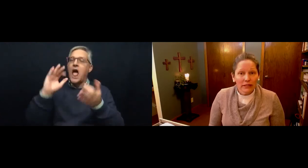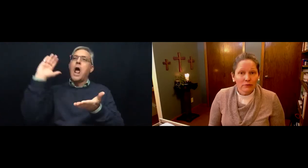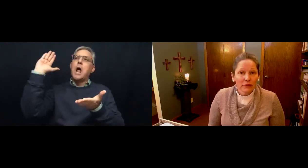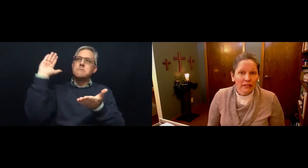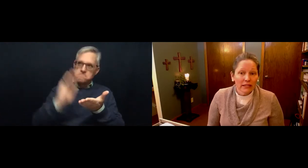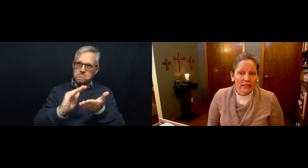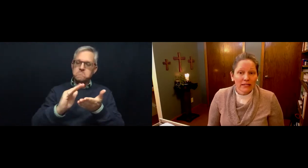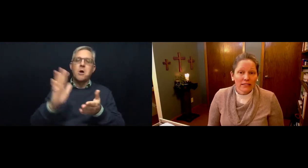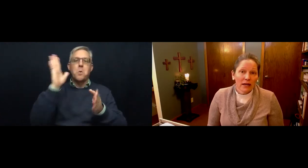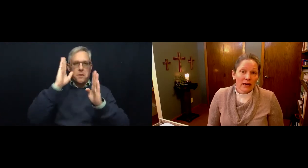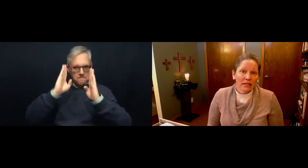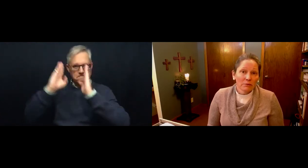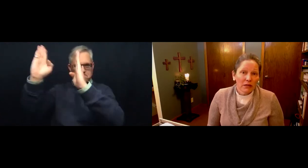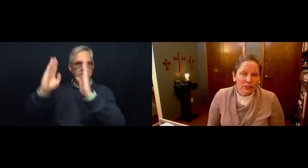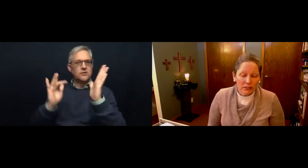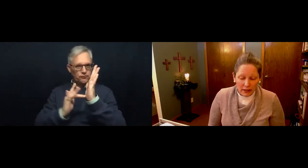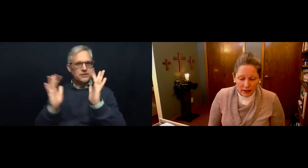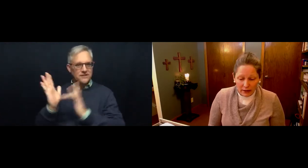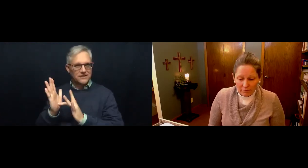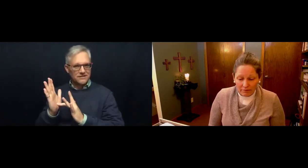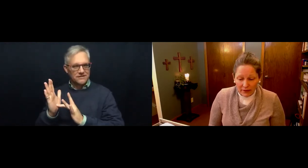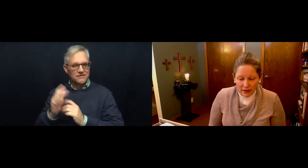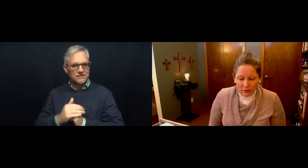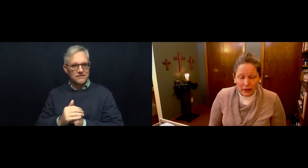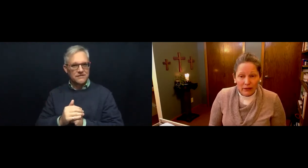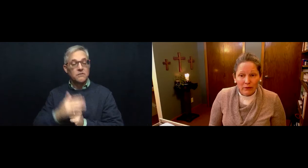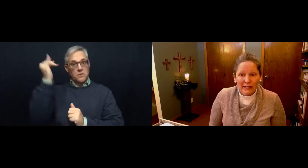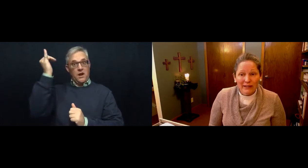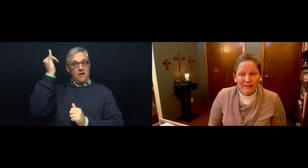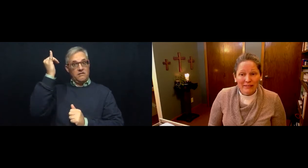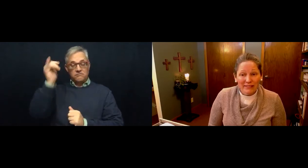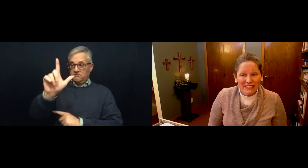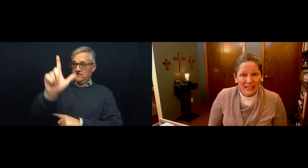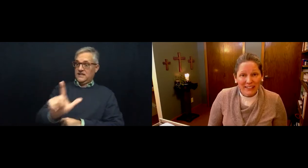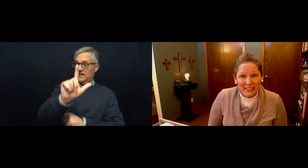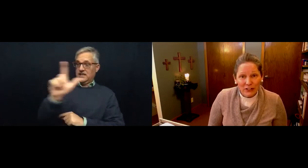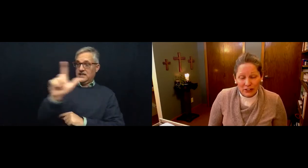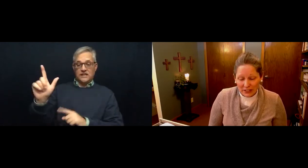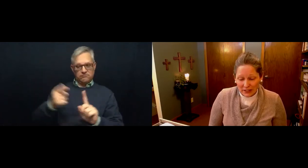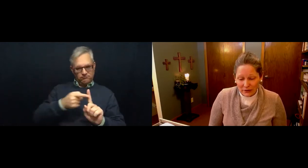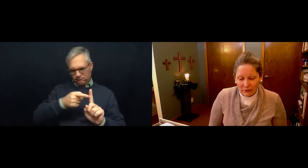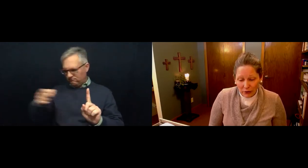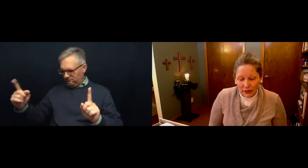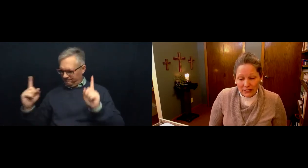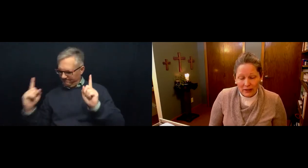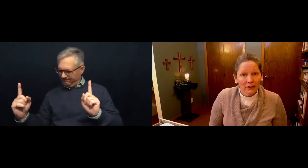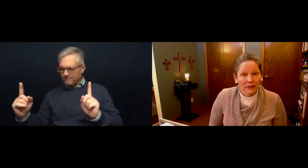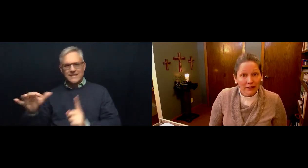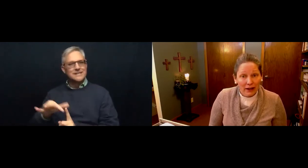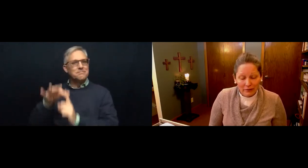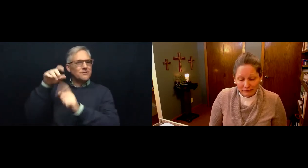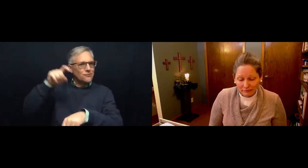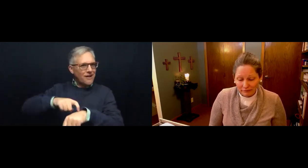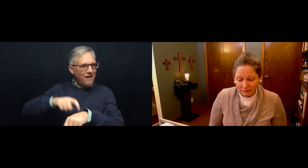Because Lent really is a special time when we set intentions to focus